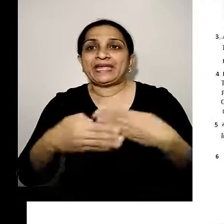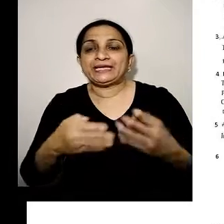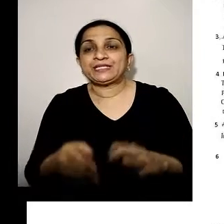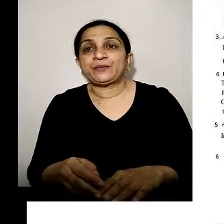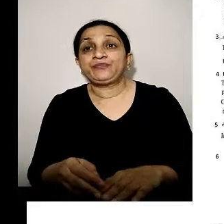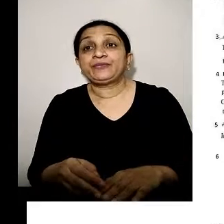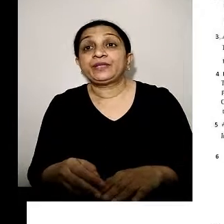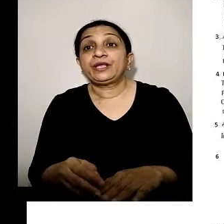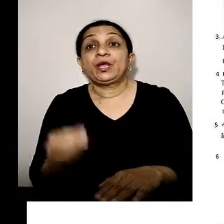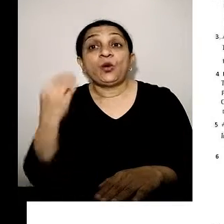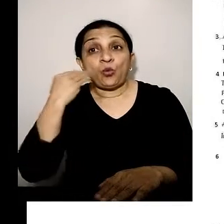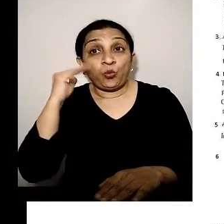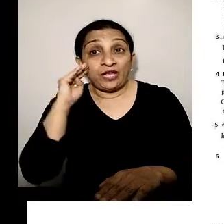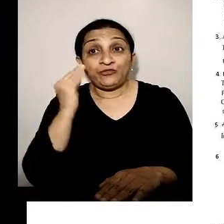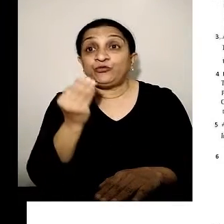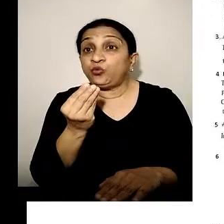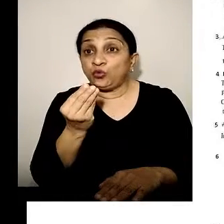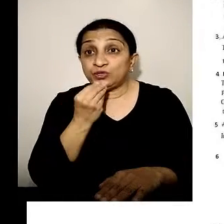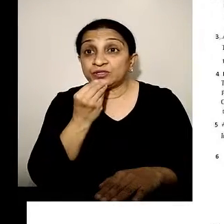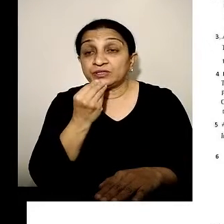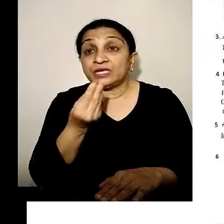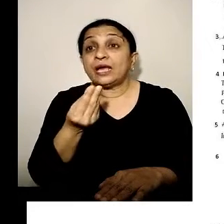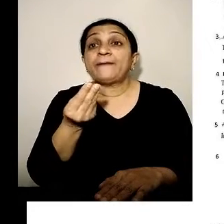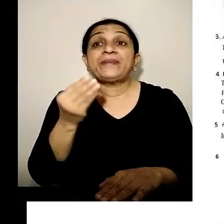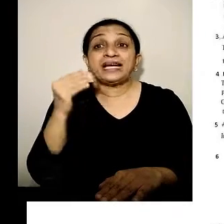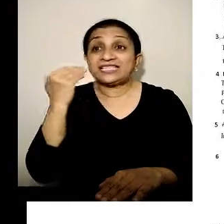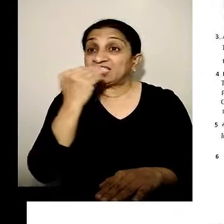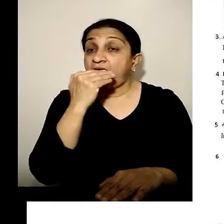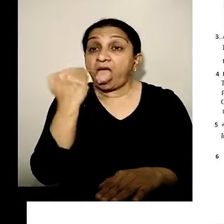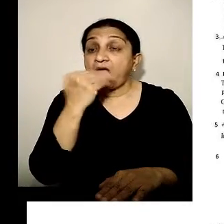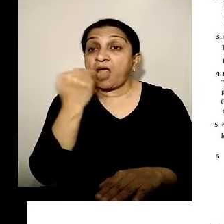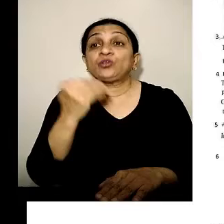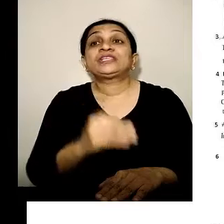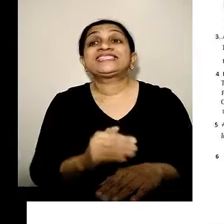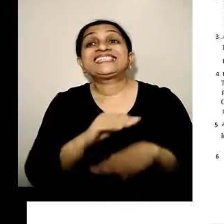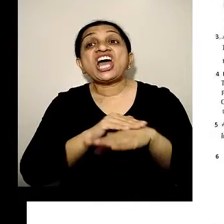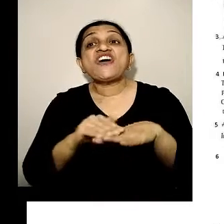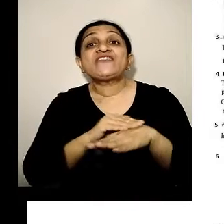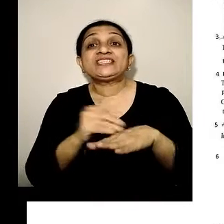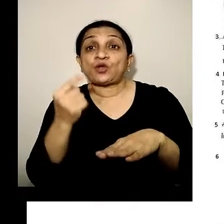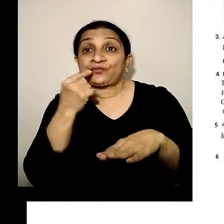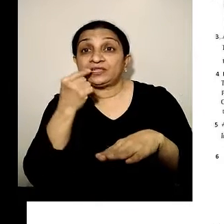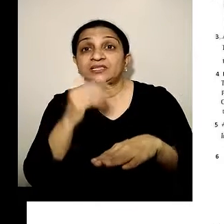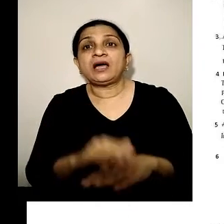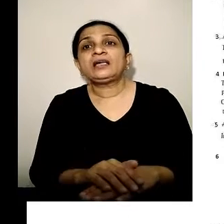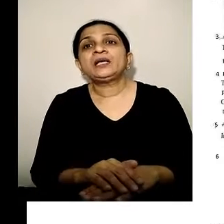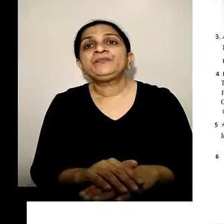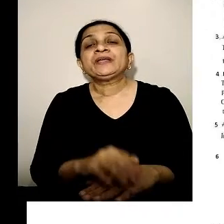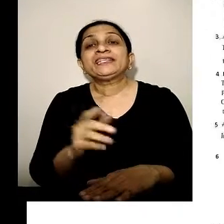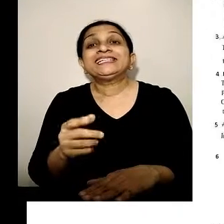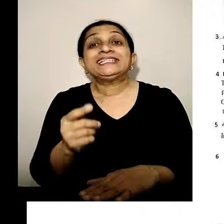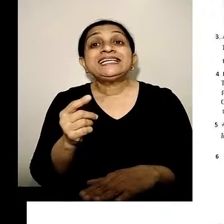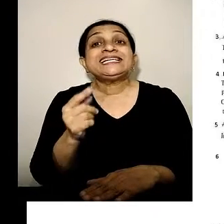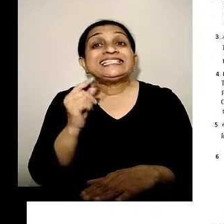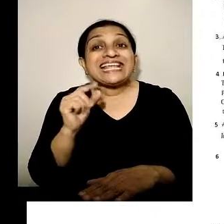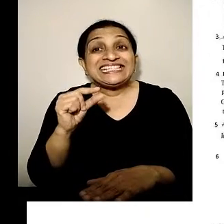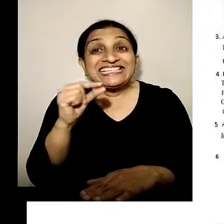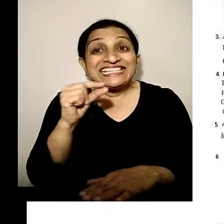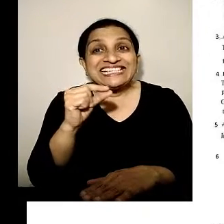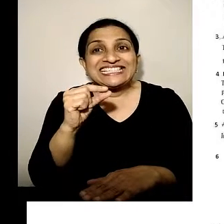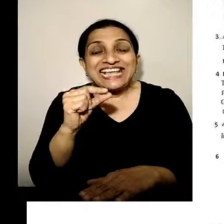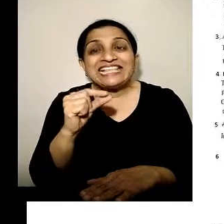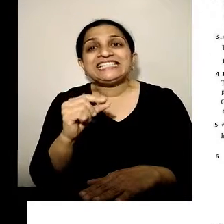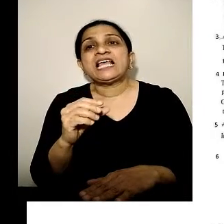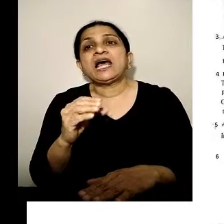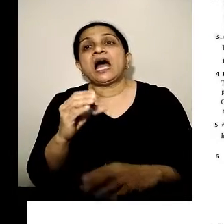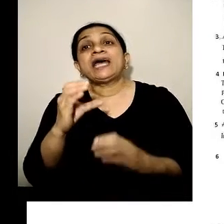identification mechanism. When food passes on the surface of the tongue, the